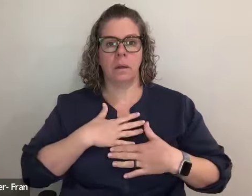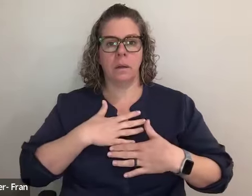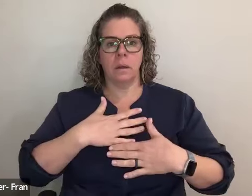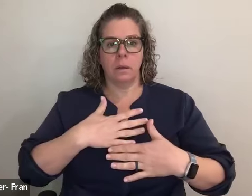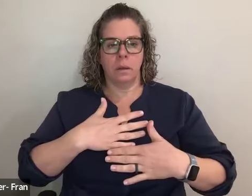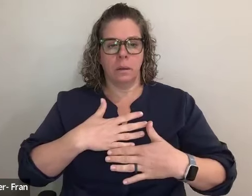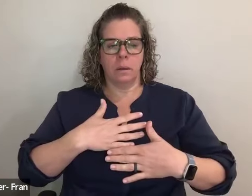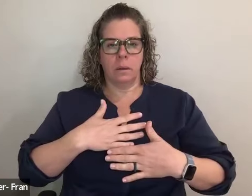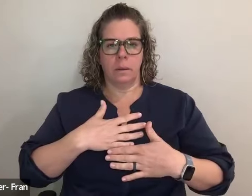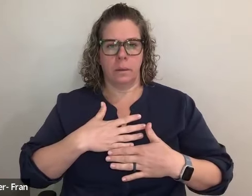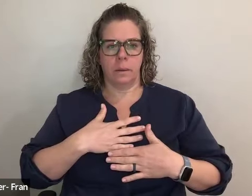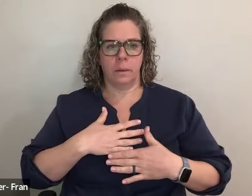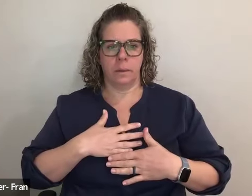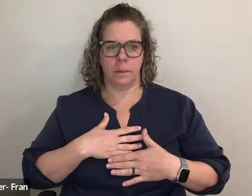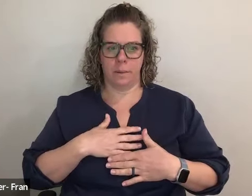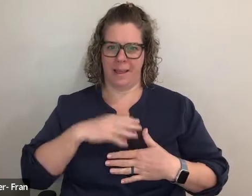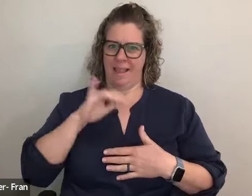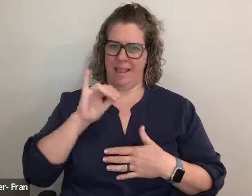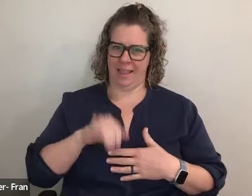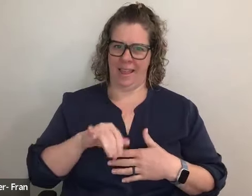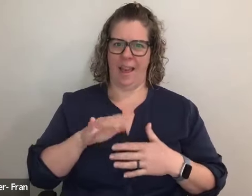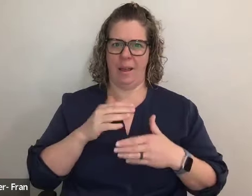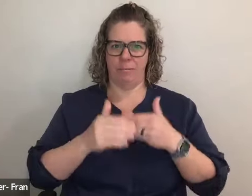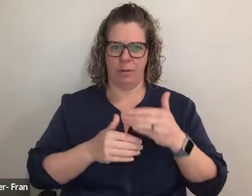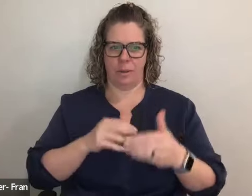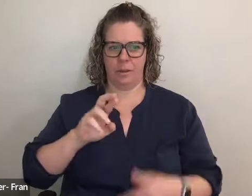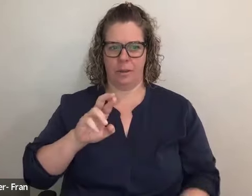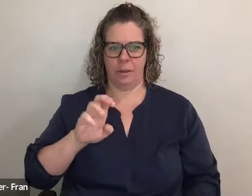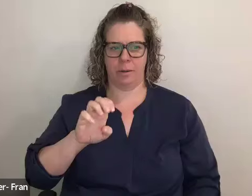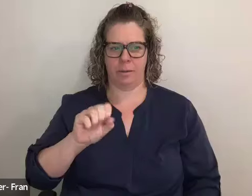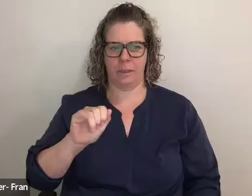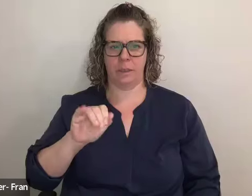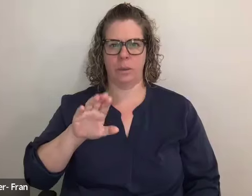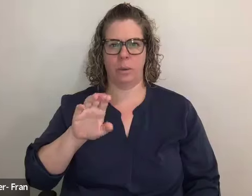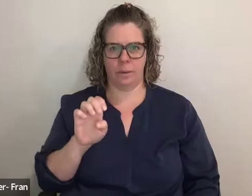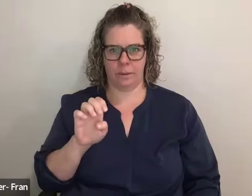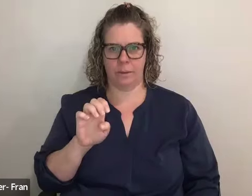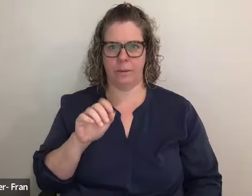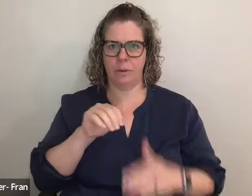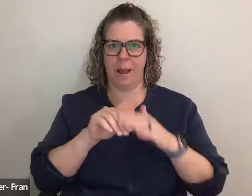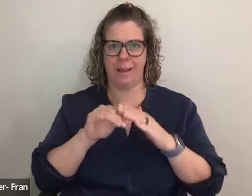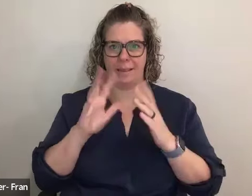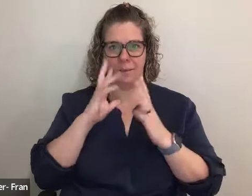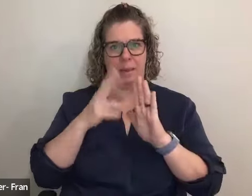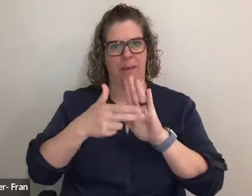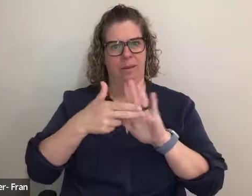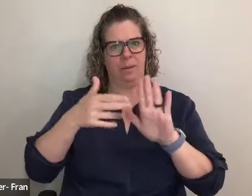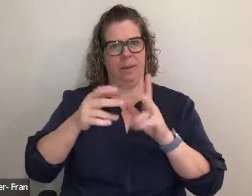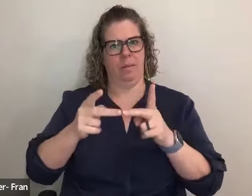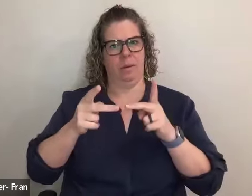And now you have a resource to access when you need